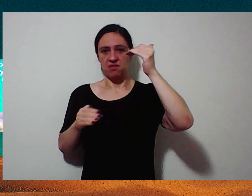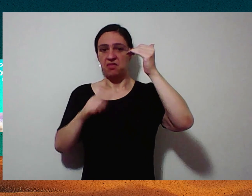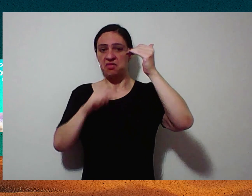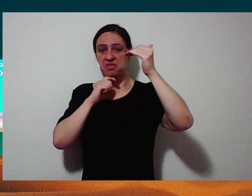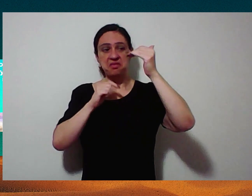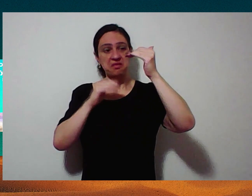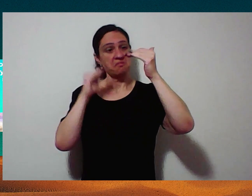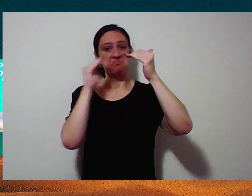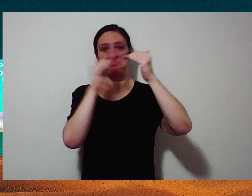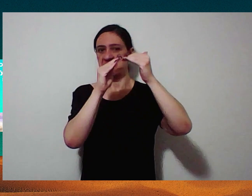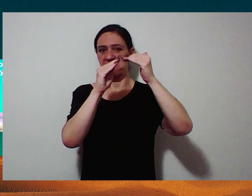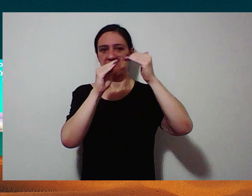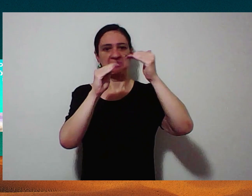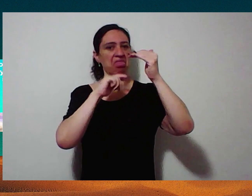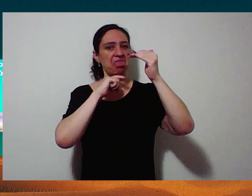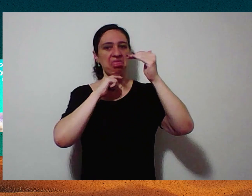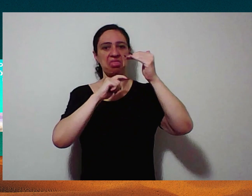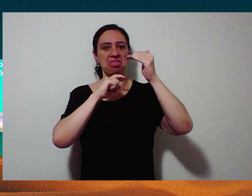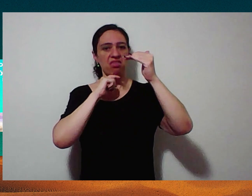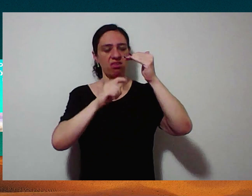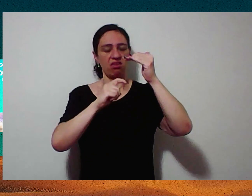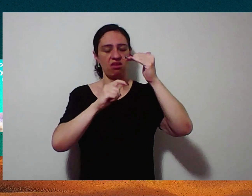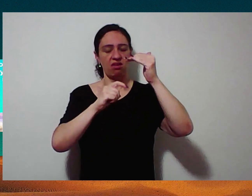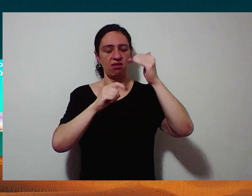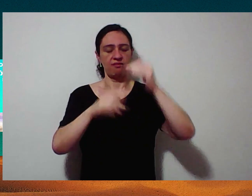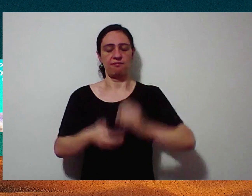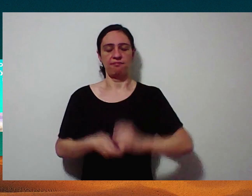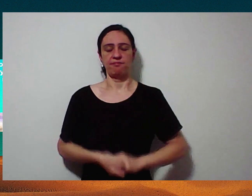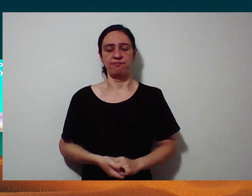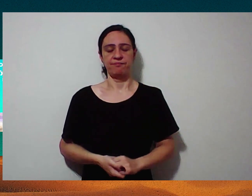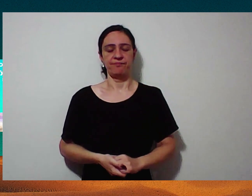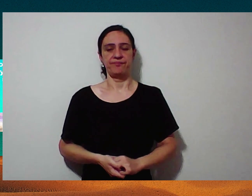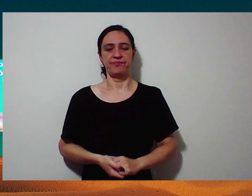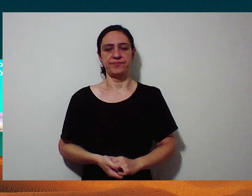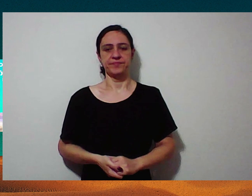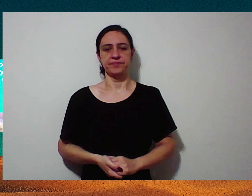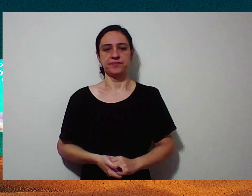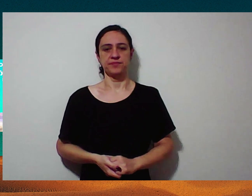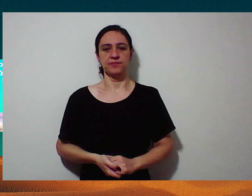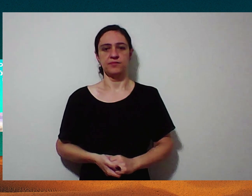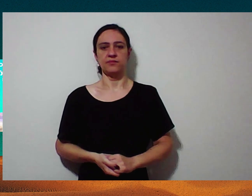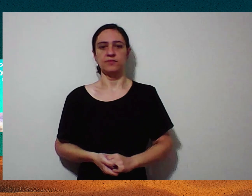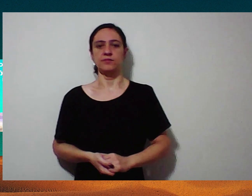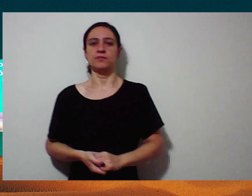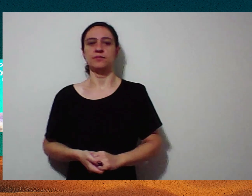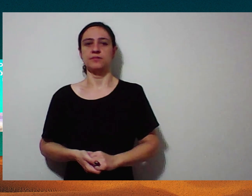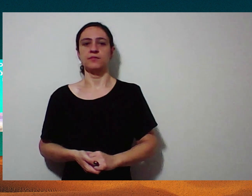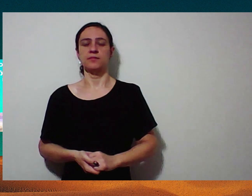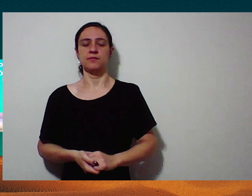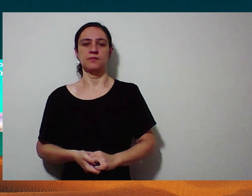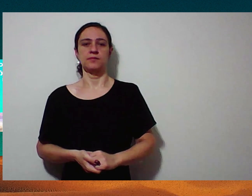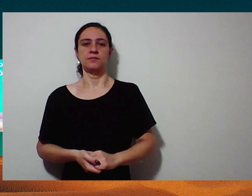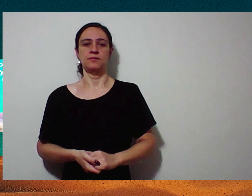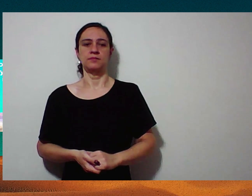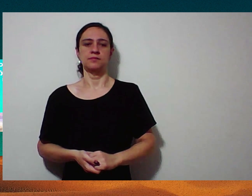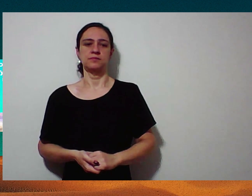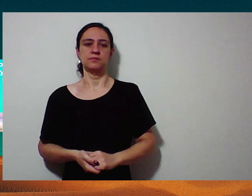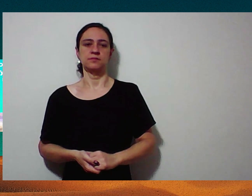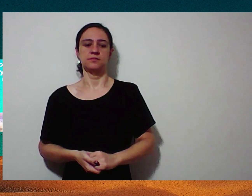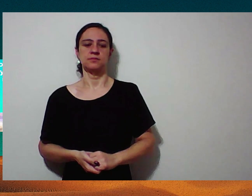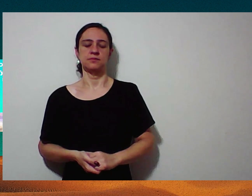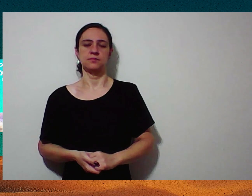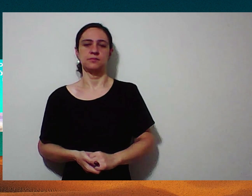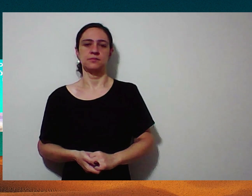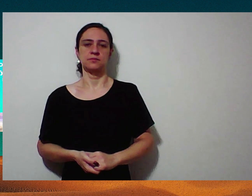Because he was so perfect, he couldn't see anyone challenging his position, so he wanted to reach a higher level. Aí ele começa